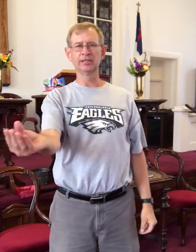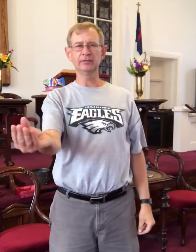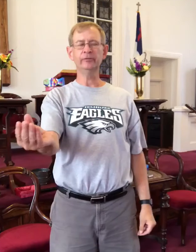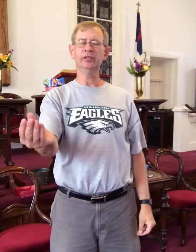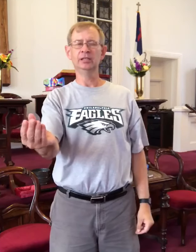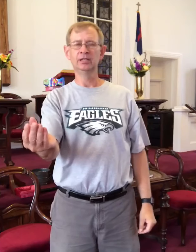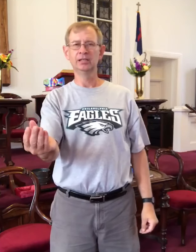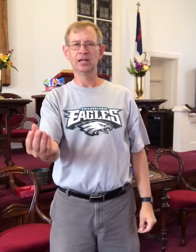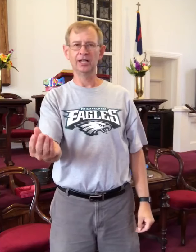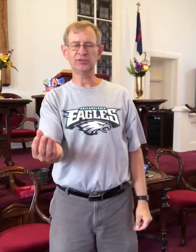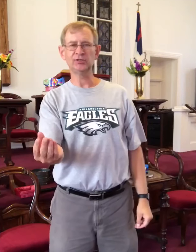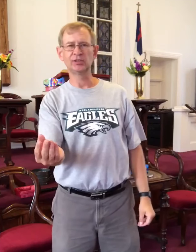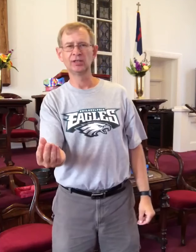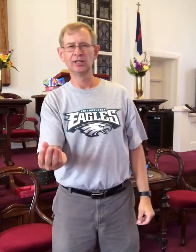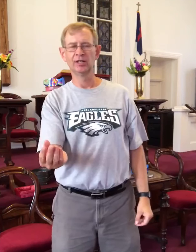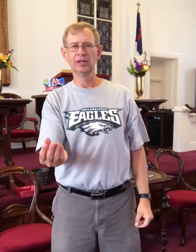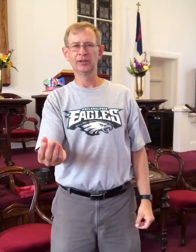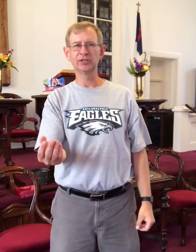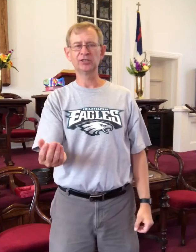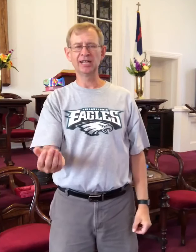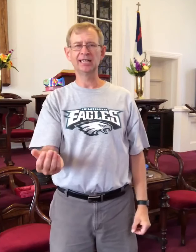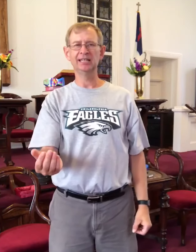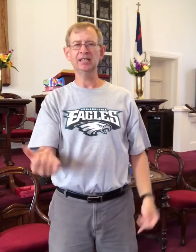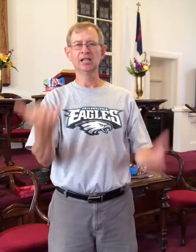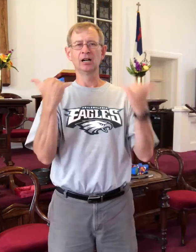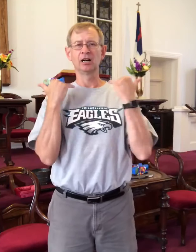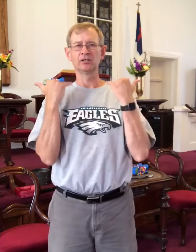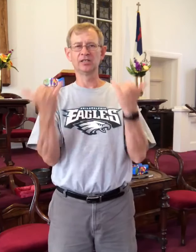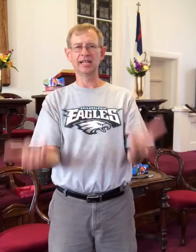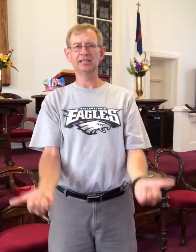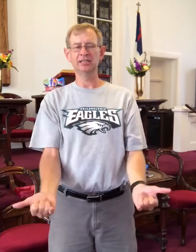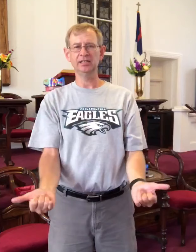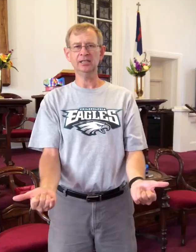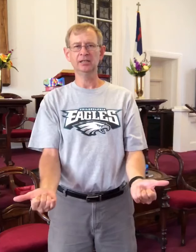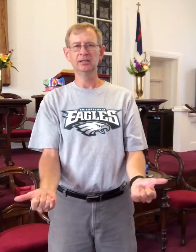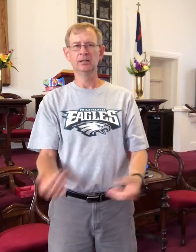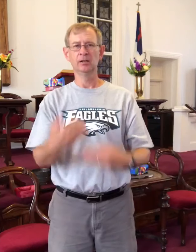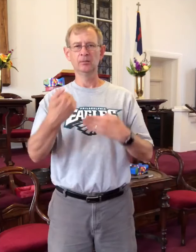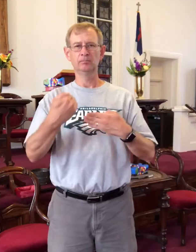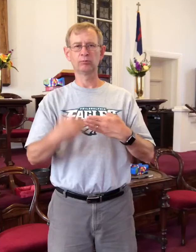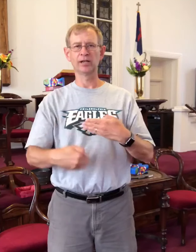Give us this day our daily bread,